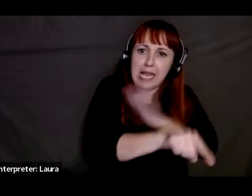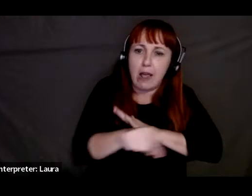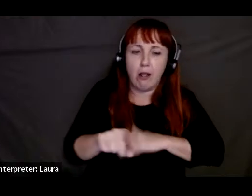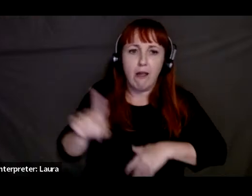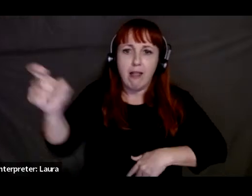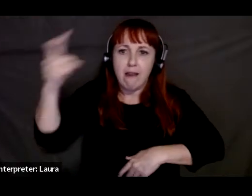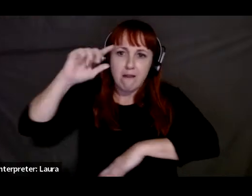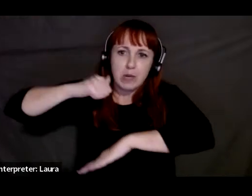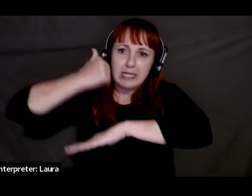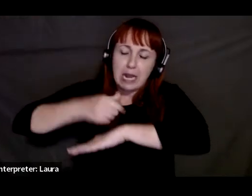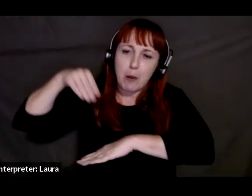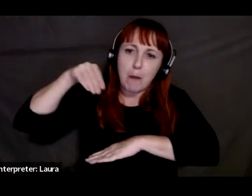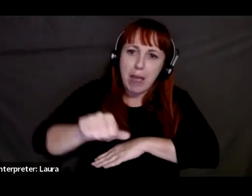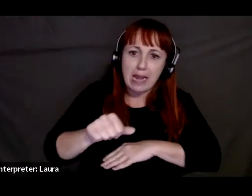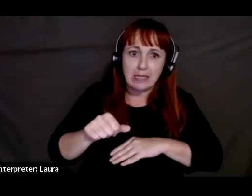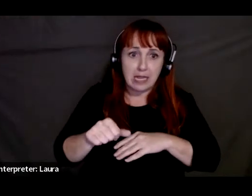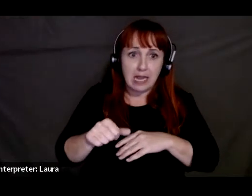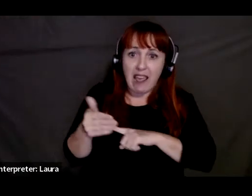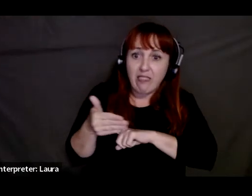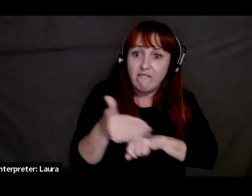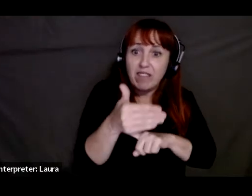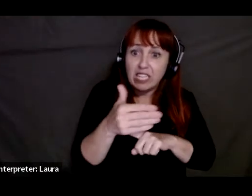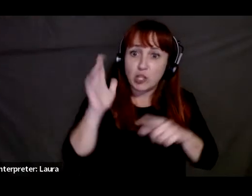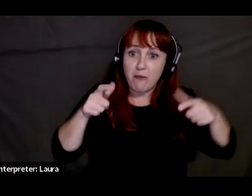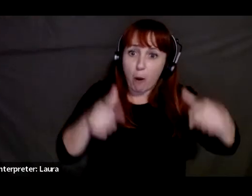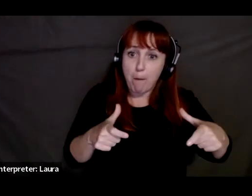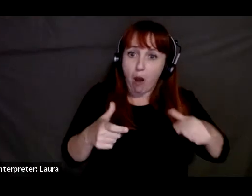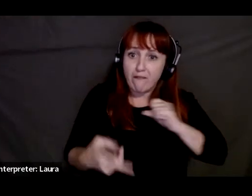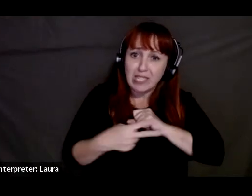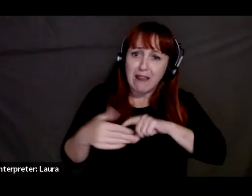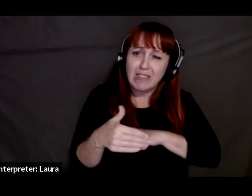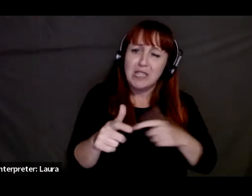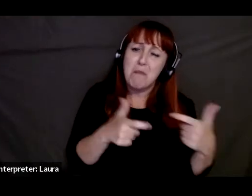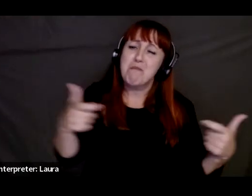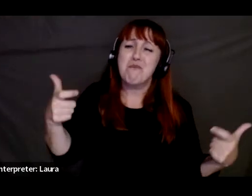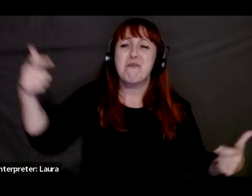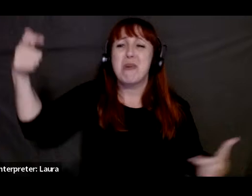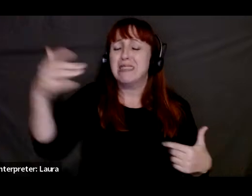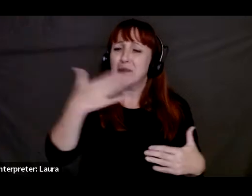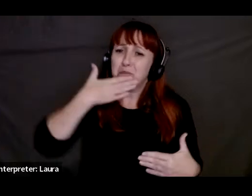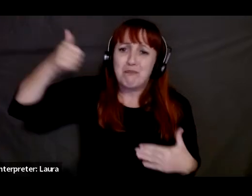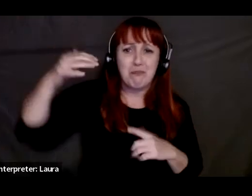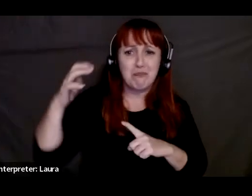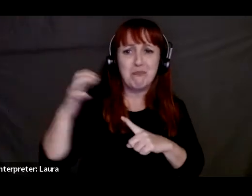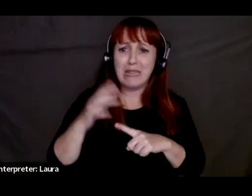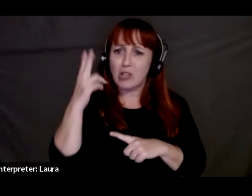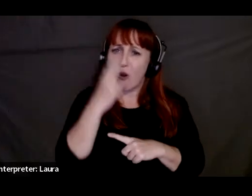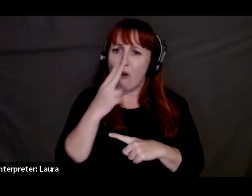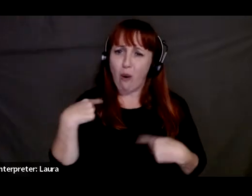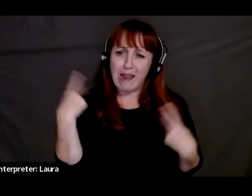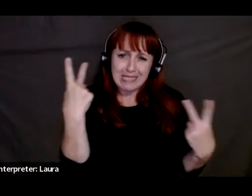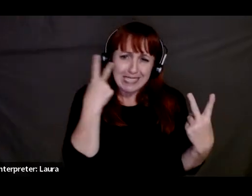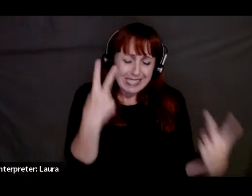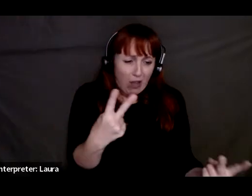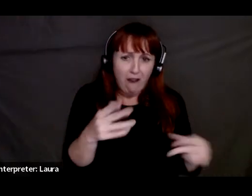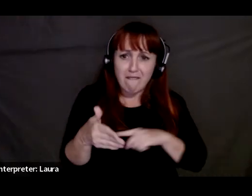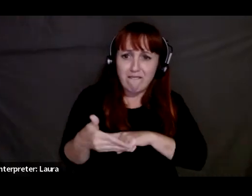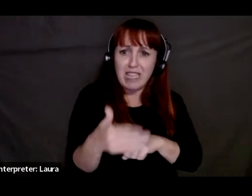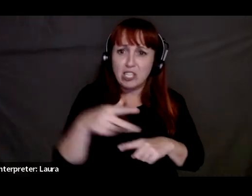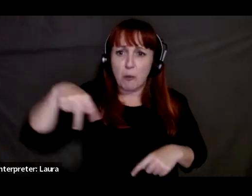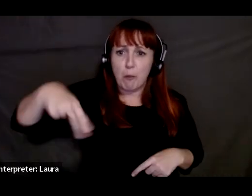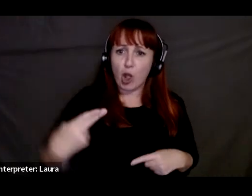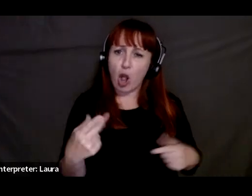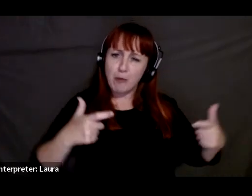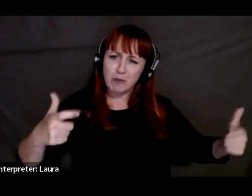And what that fish? That was a fish pond. The greatest fish pond that Hawaii ever known, Pearl